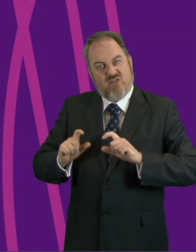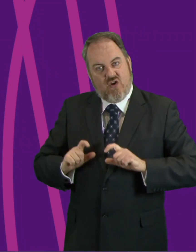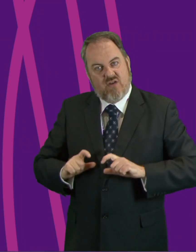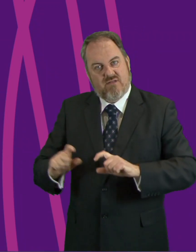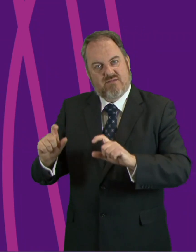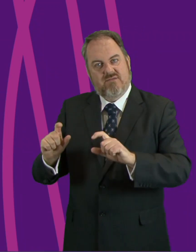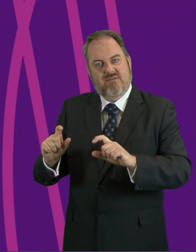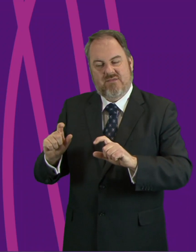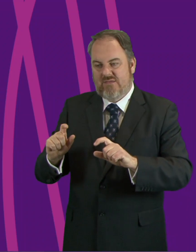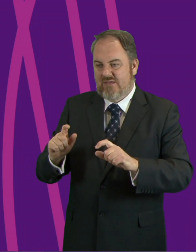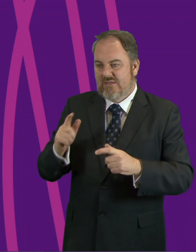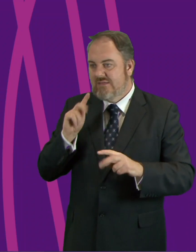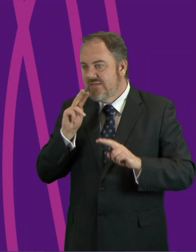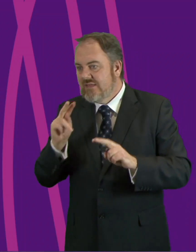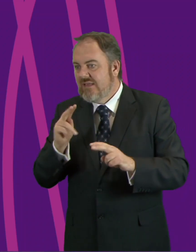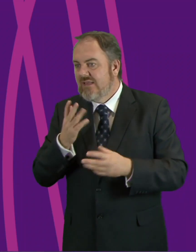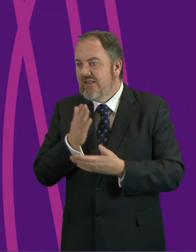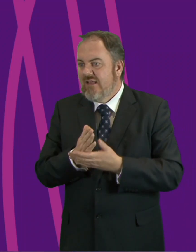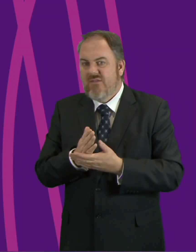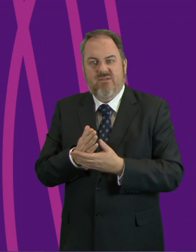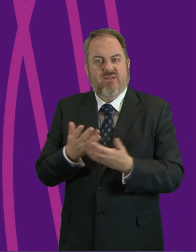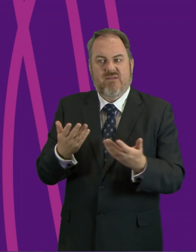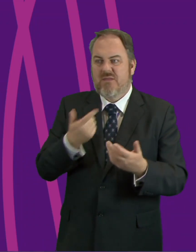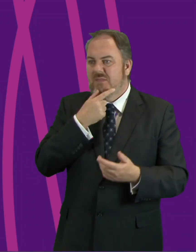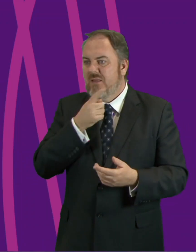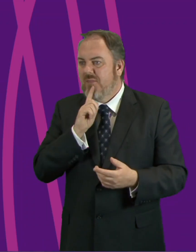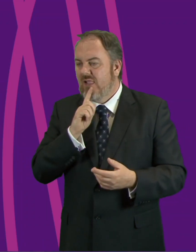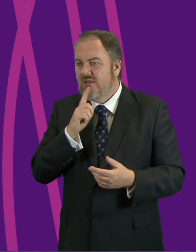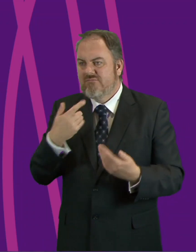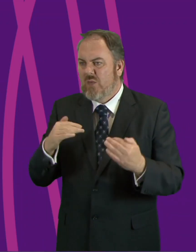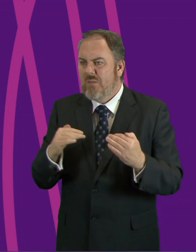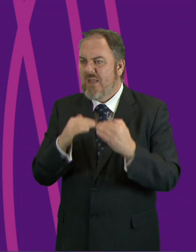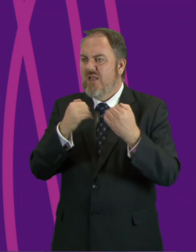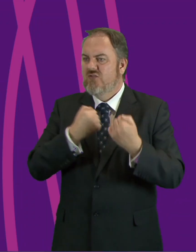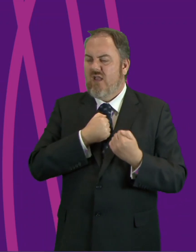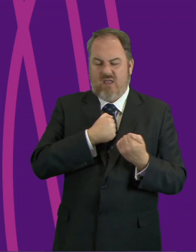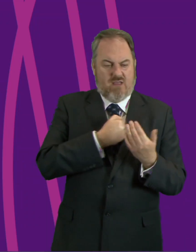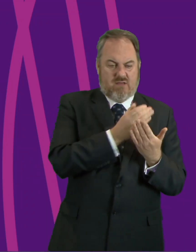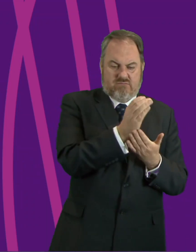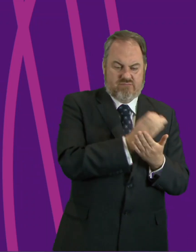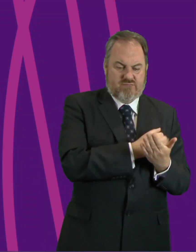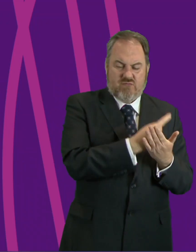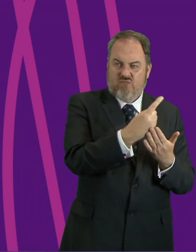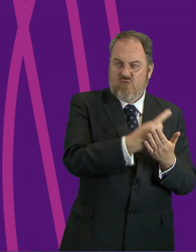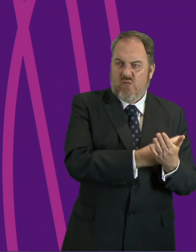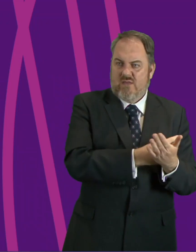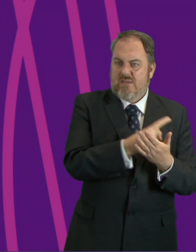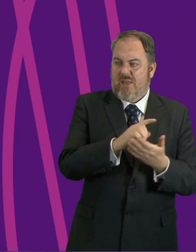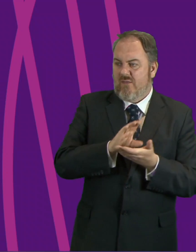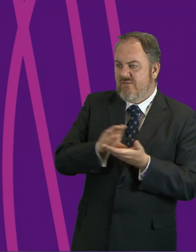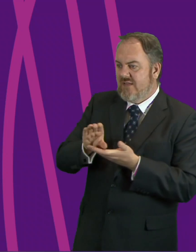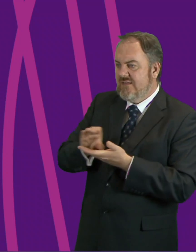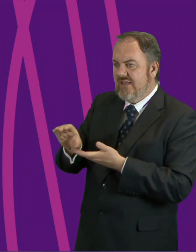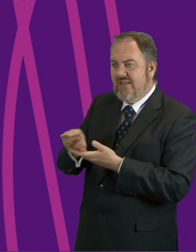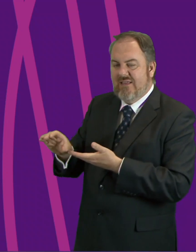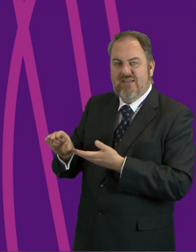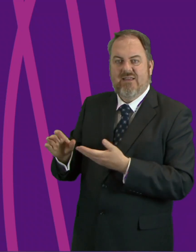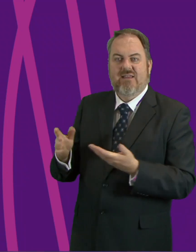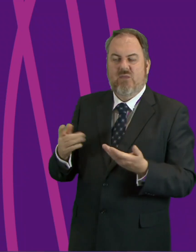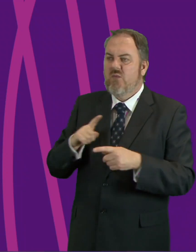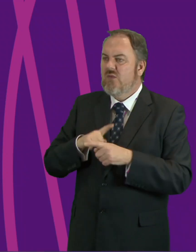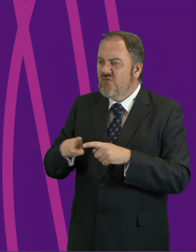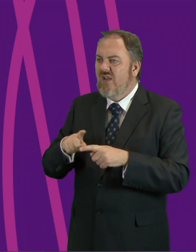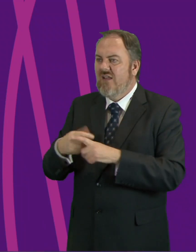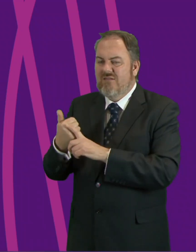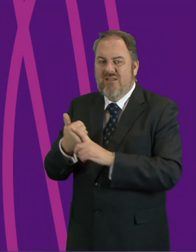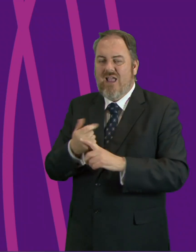there are gaps and look at what we can reasonably and practically do to fill those gaps. I cannot stand here today and give a blanket commitment that we will be able